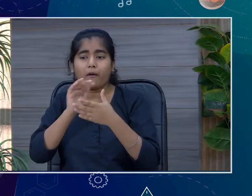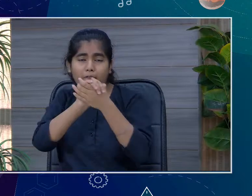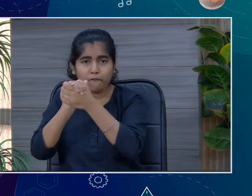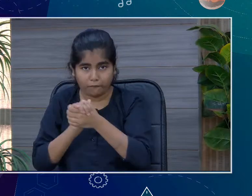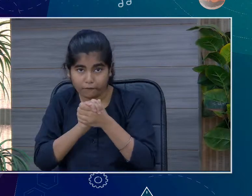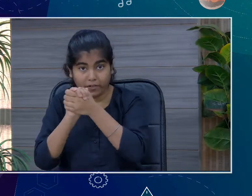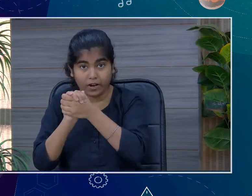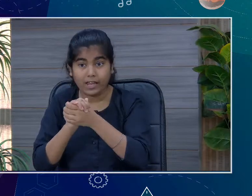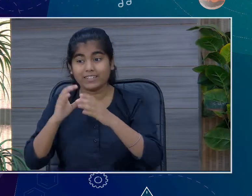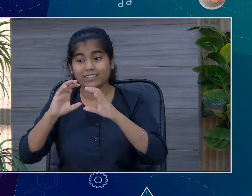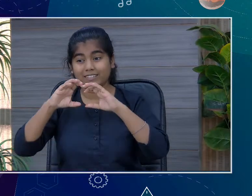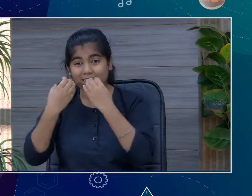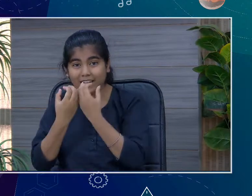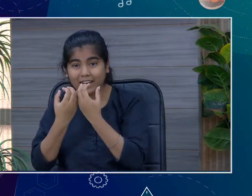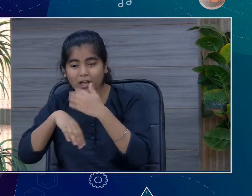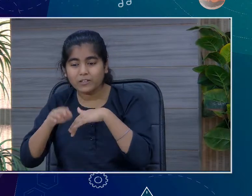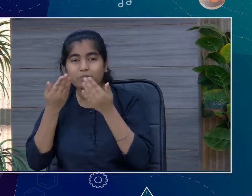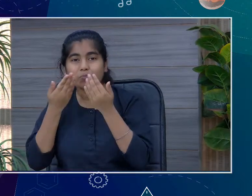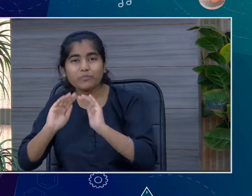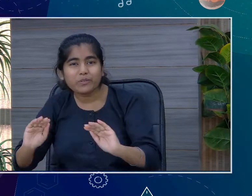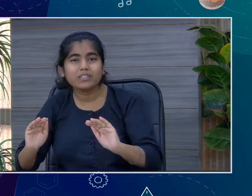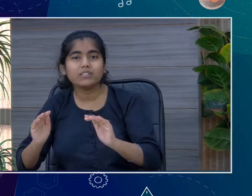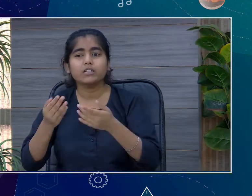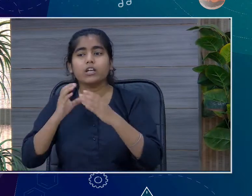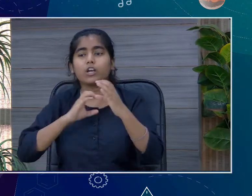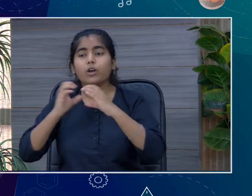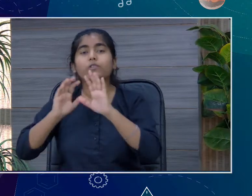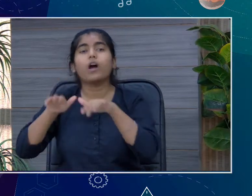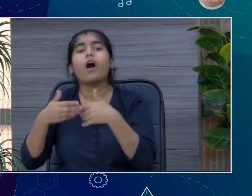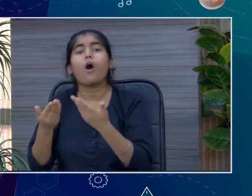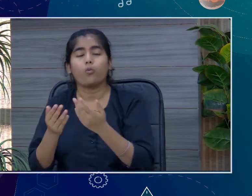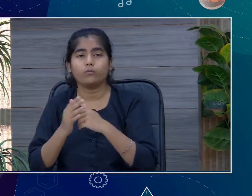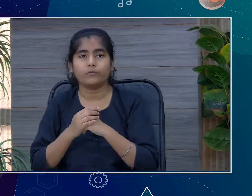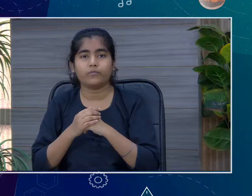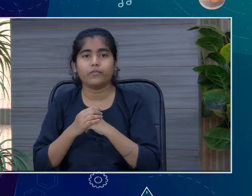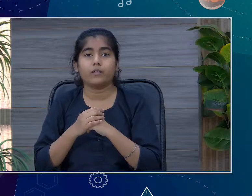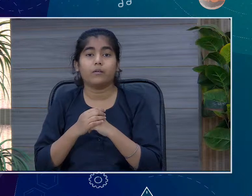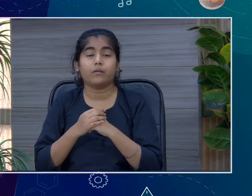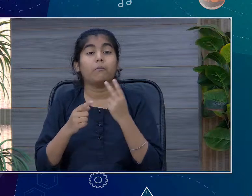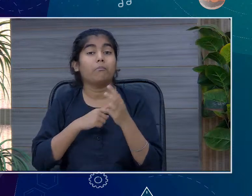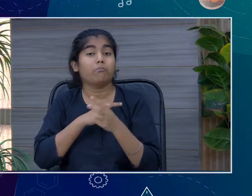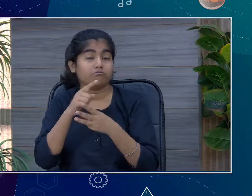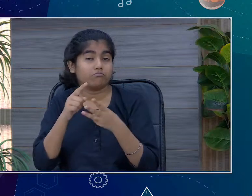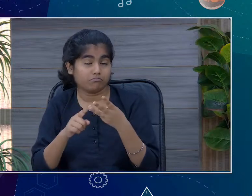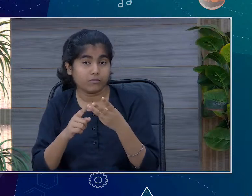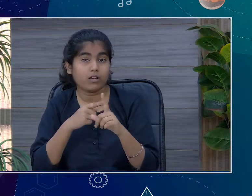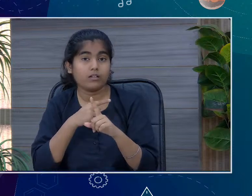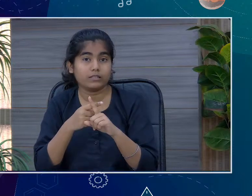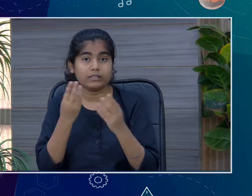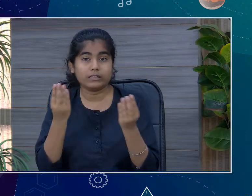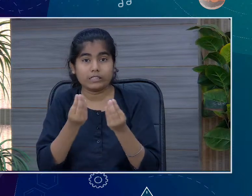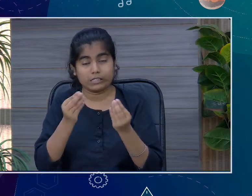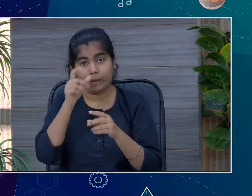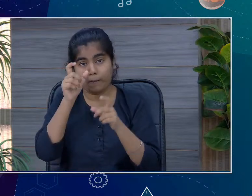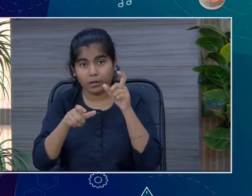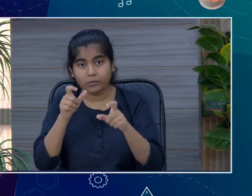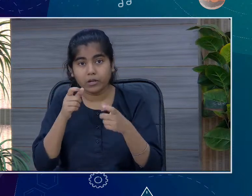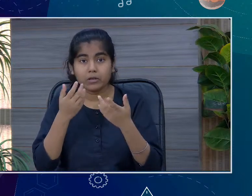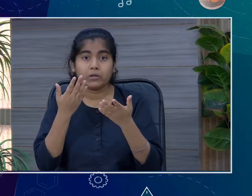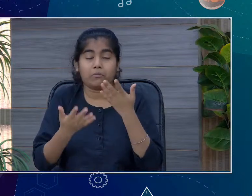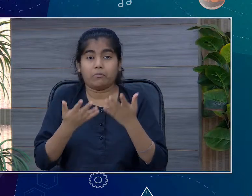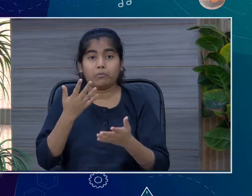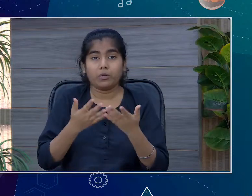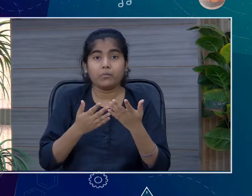my classmates, with my peers. And not only this, okay, somebody can make me familiar with